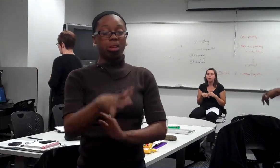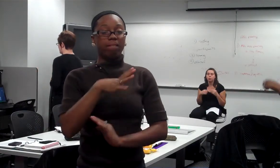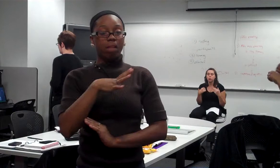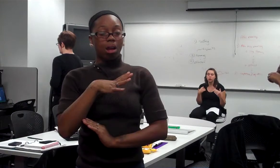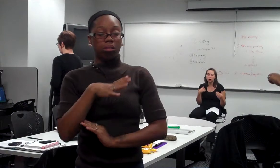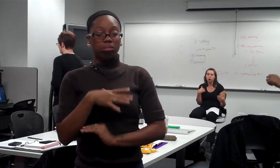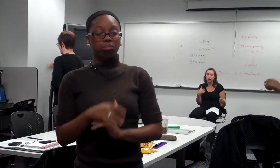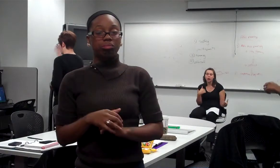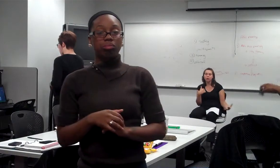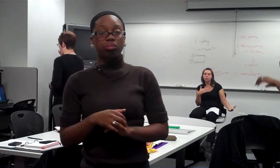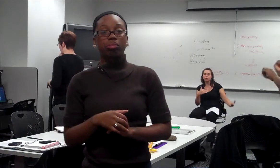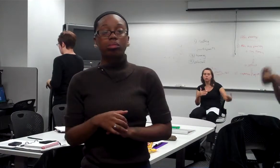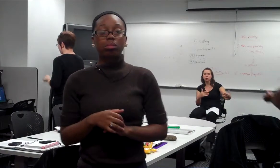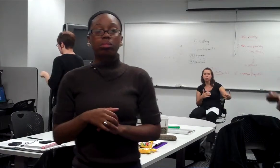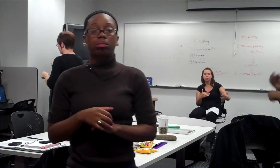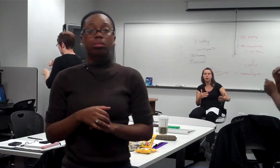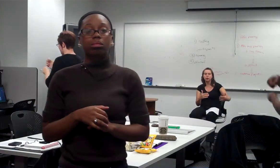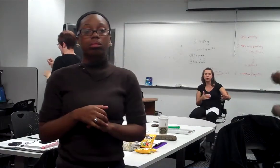And we are kind of a little bit